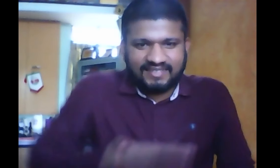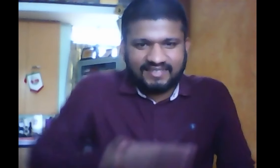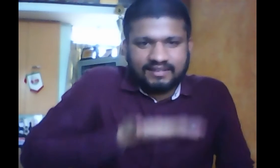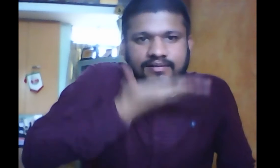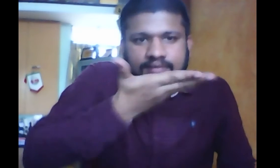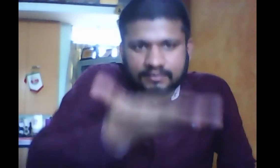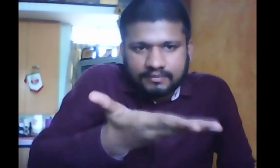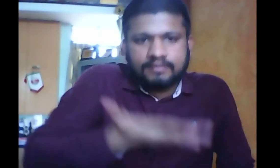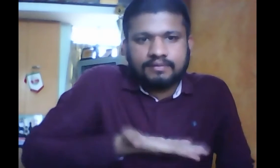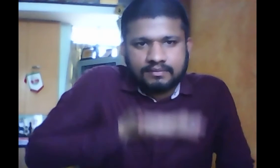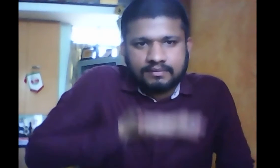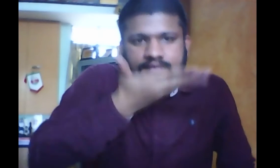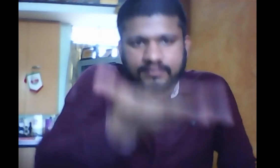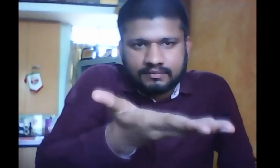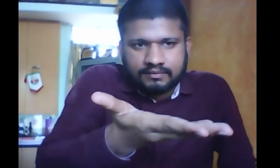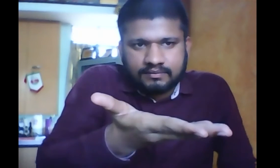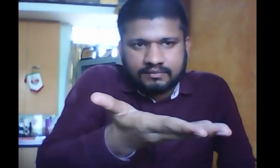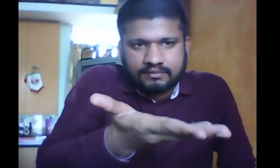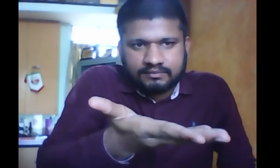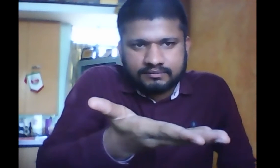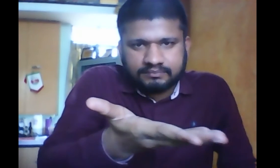This is teaching or teach.